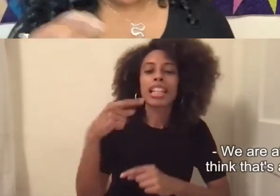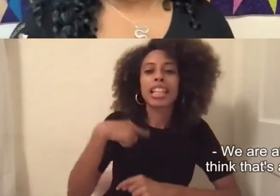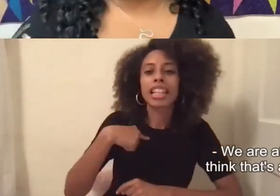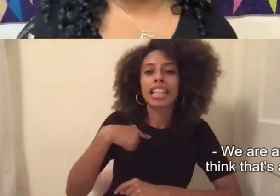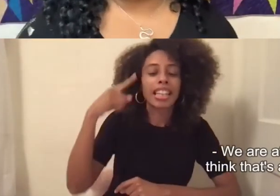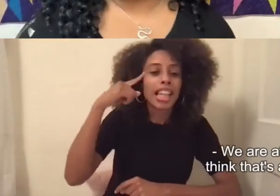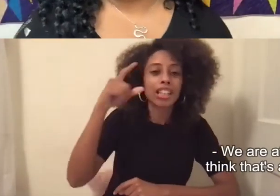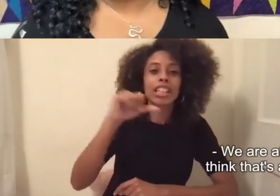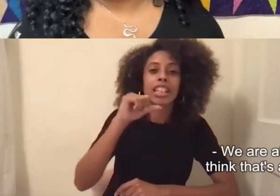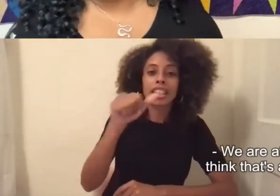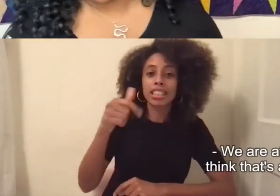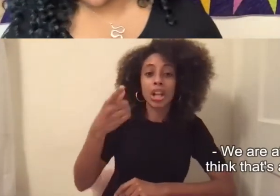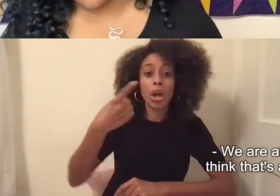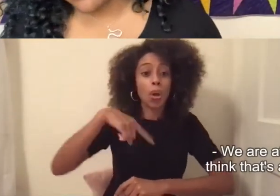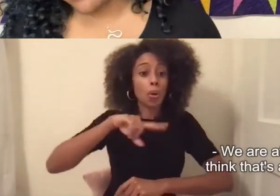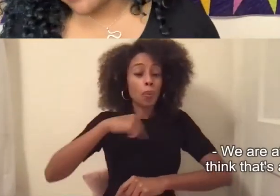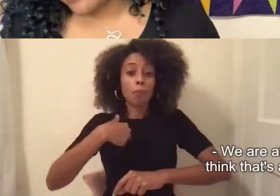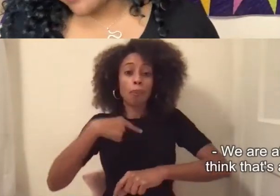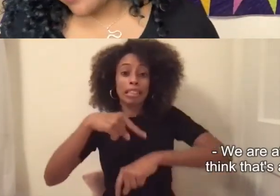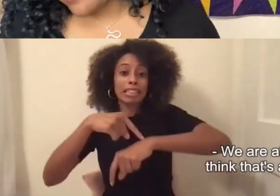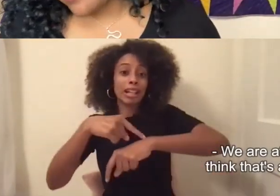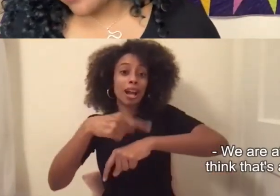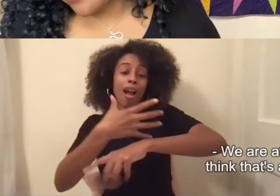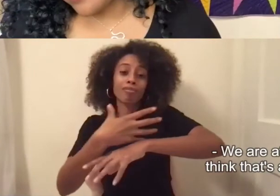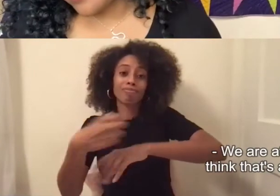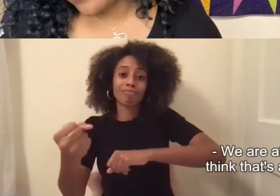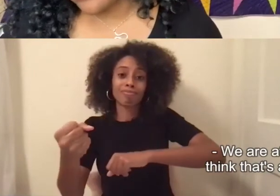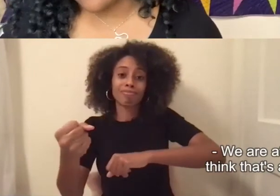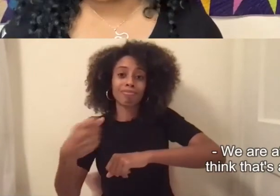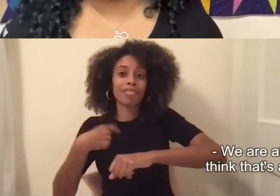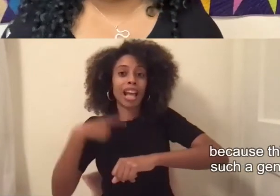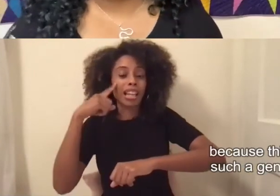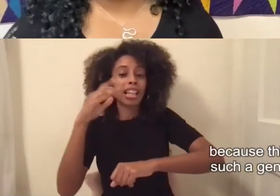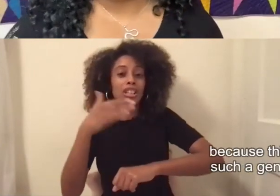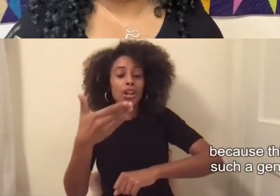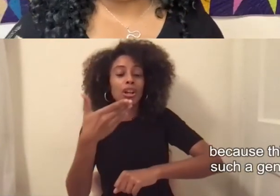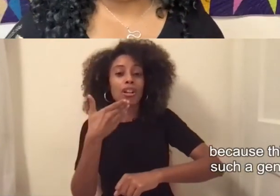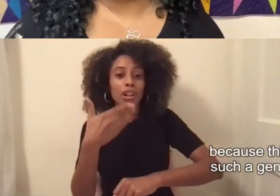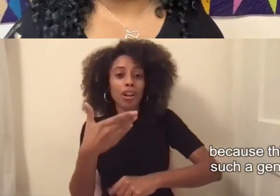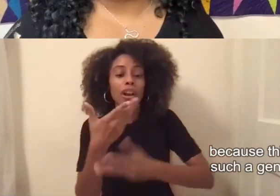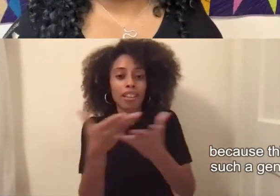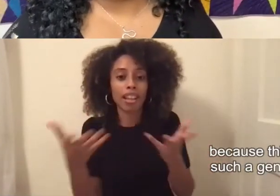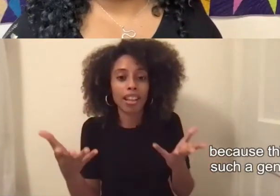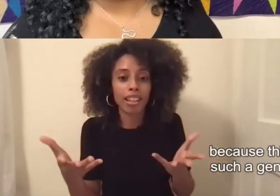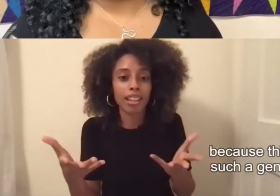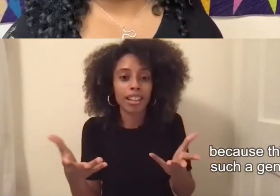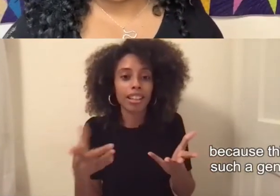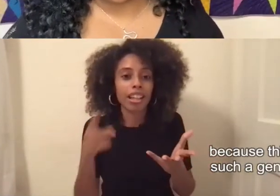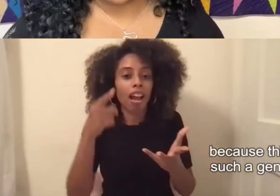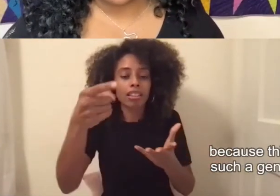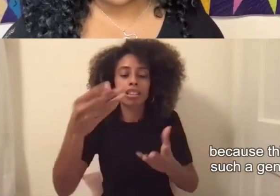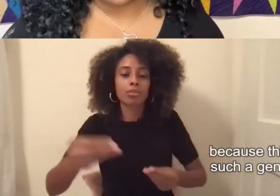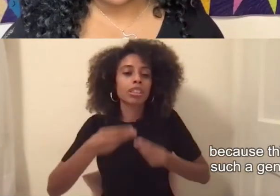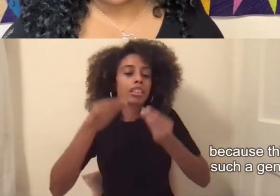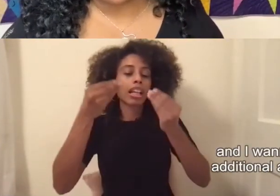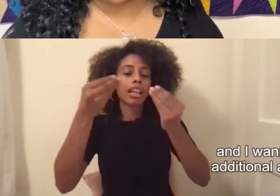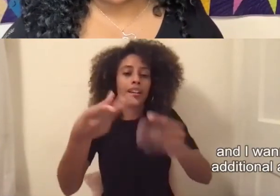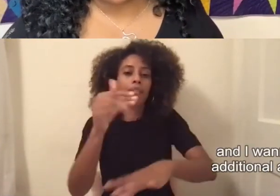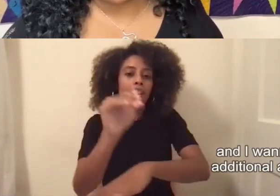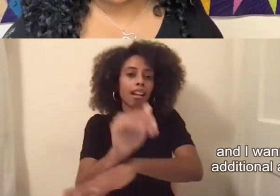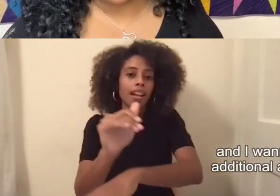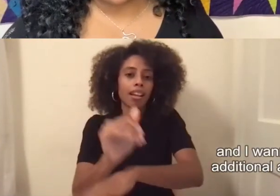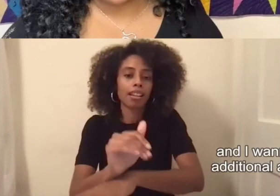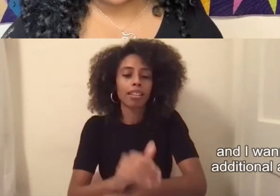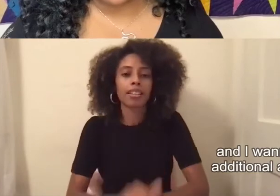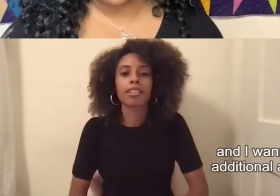We are at time, and I think that's a good thing, because this has been such a generous night.